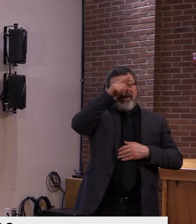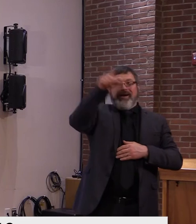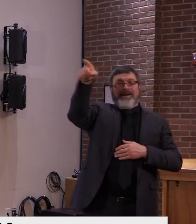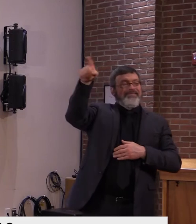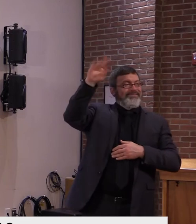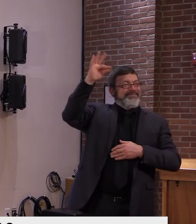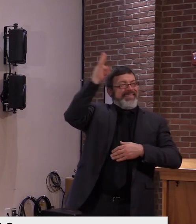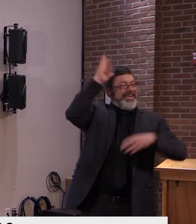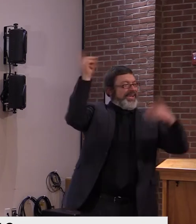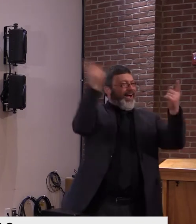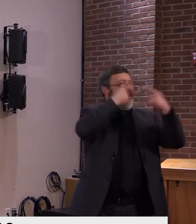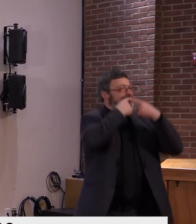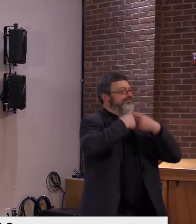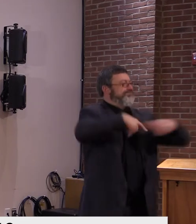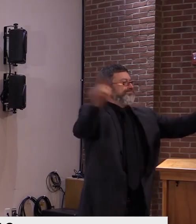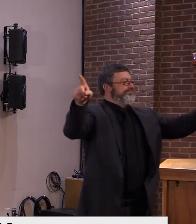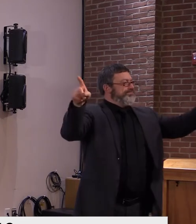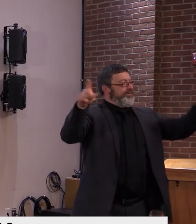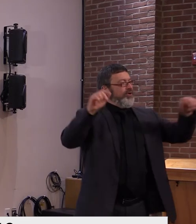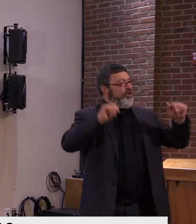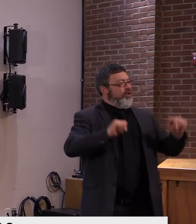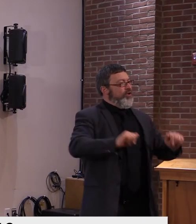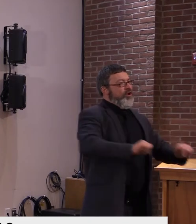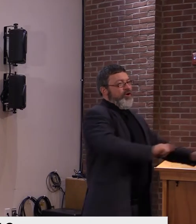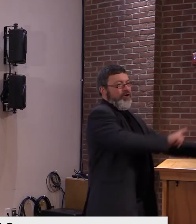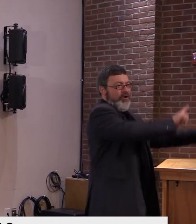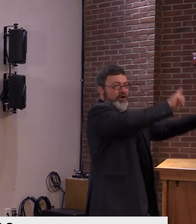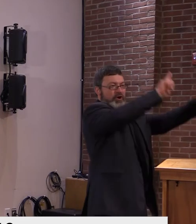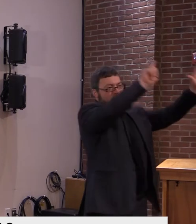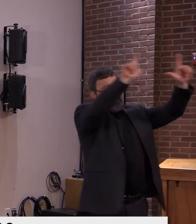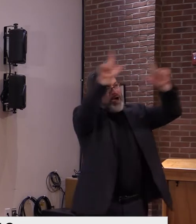and trying to set up a future schedule with the states.